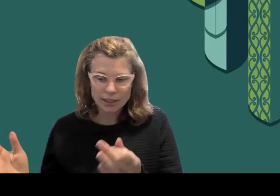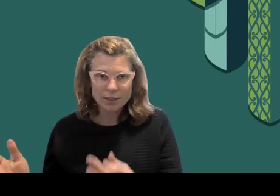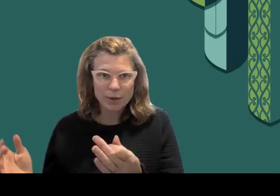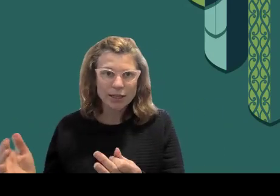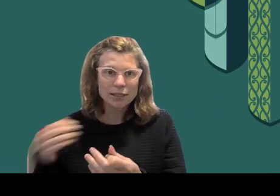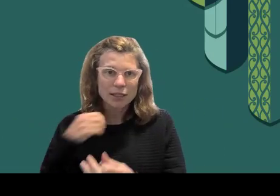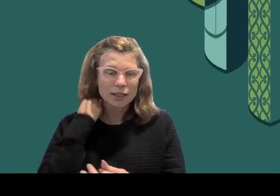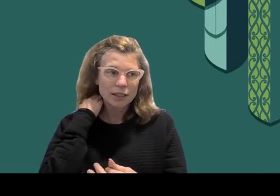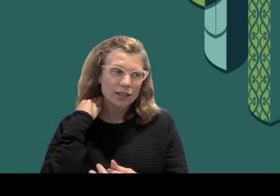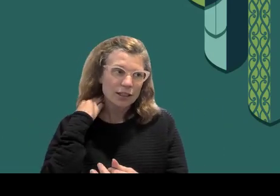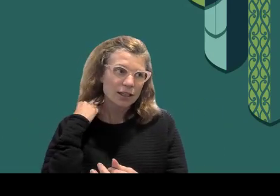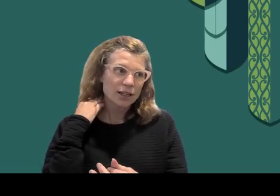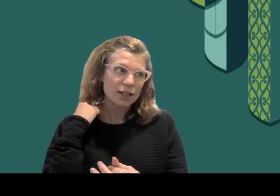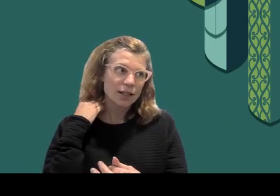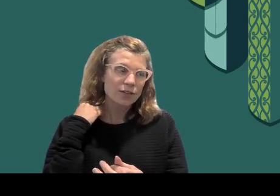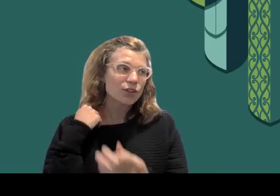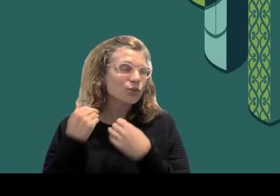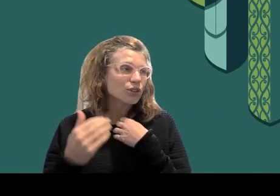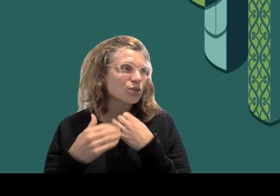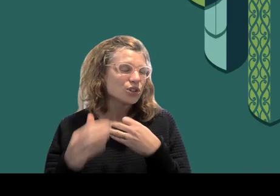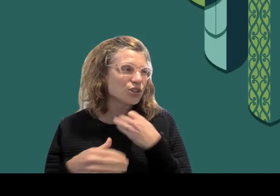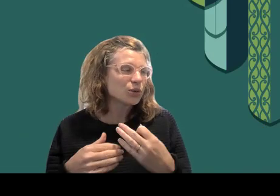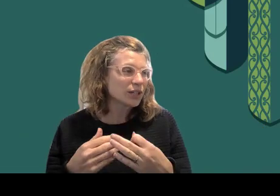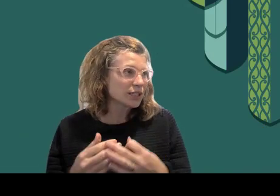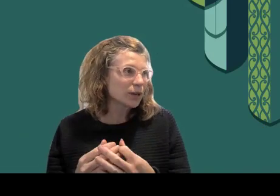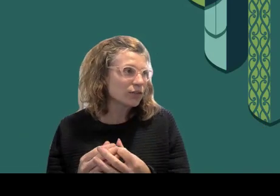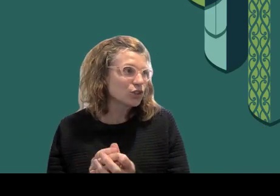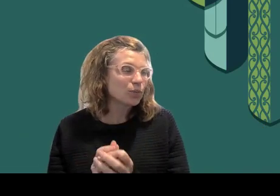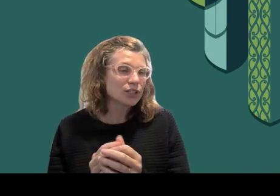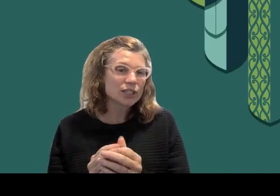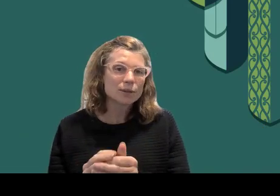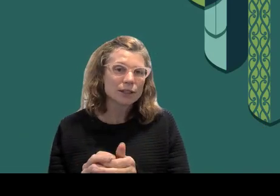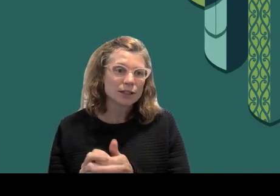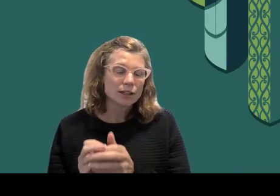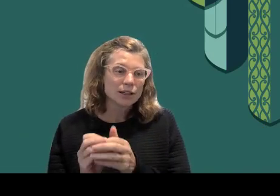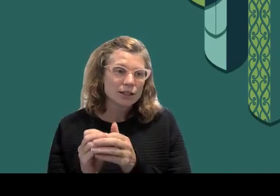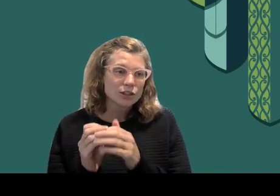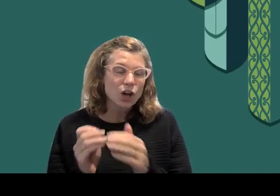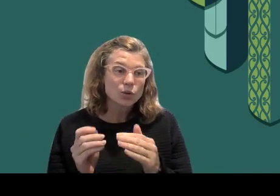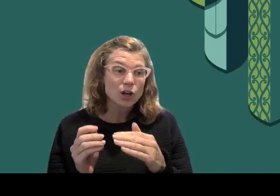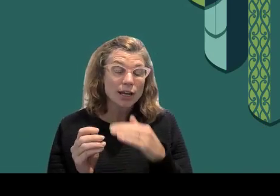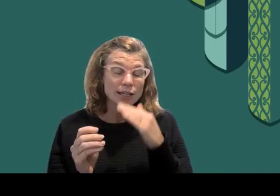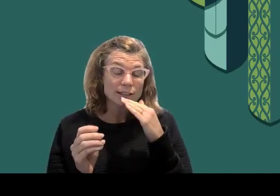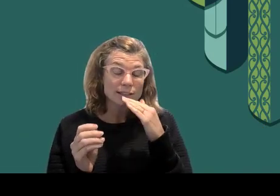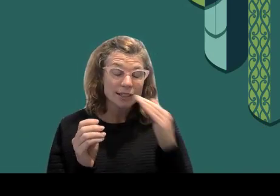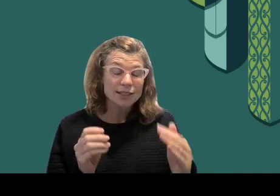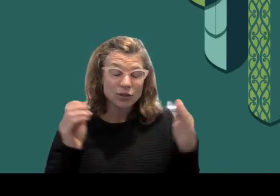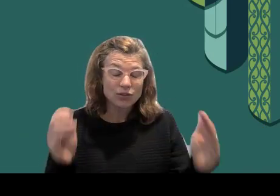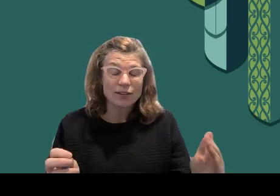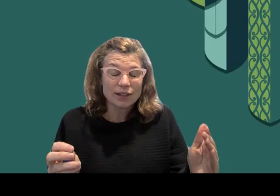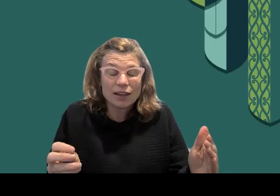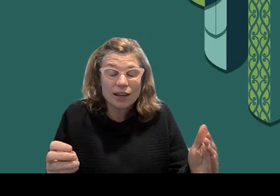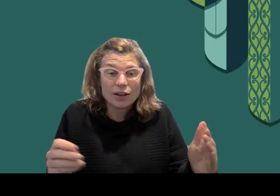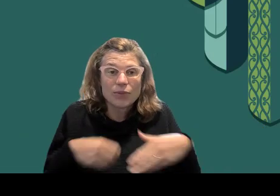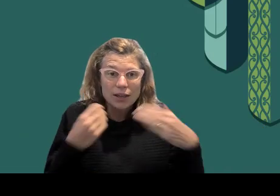be in this space. Like, even though you do it because it's part of your job, but just to be told, I see that